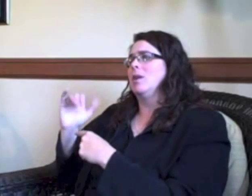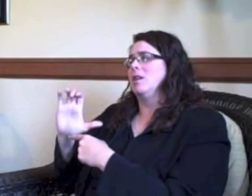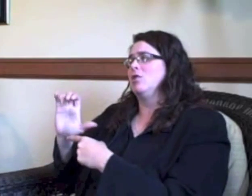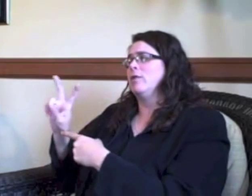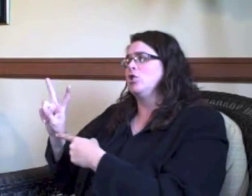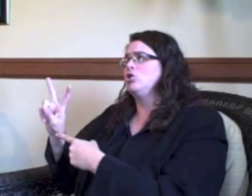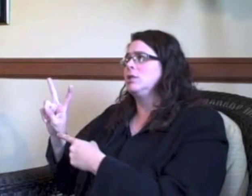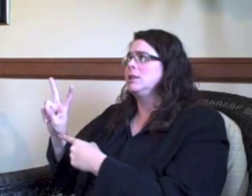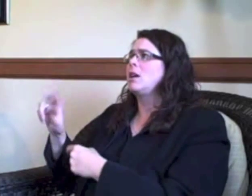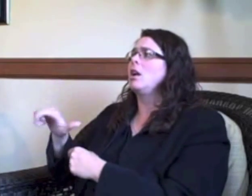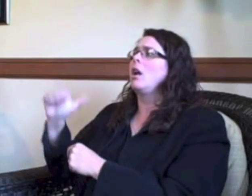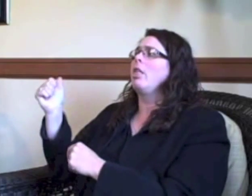and that varies.